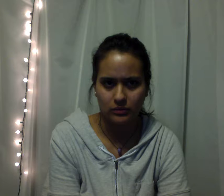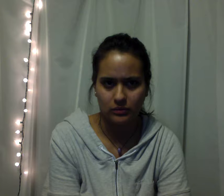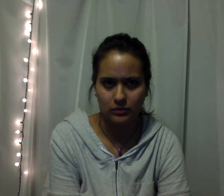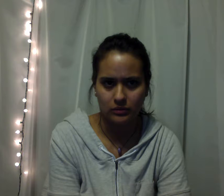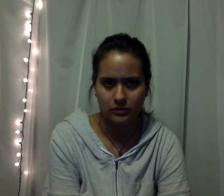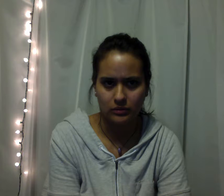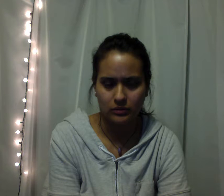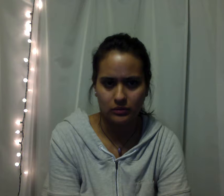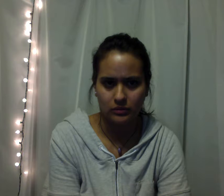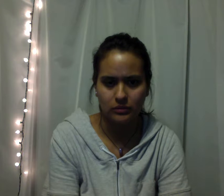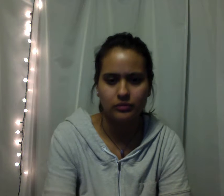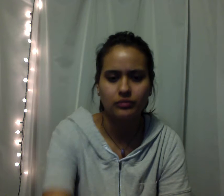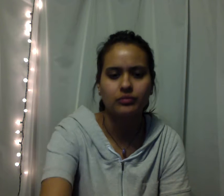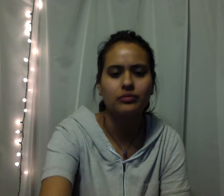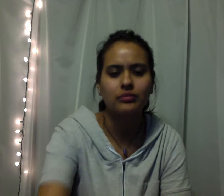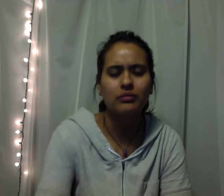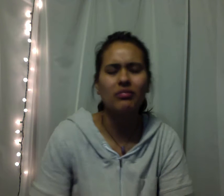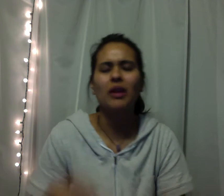to understand that it's